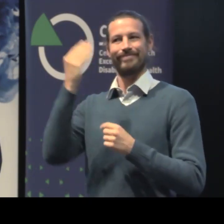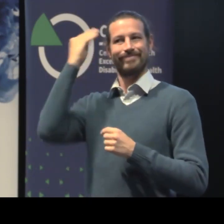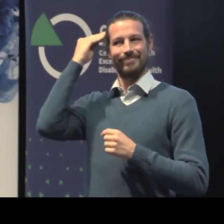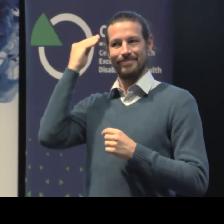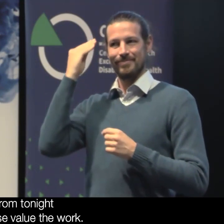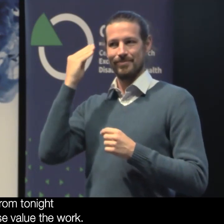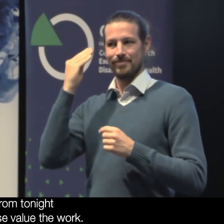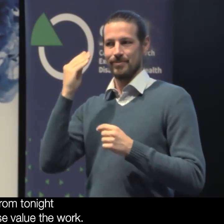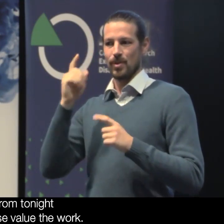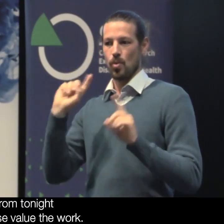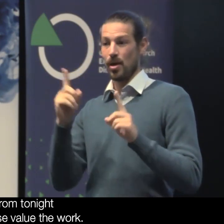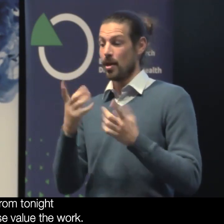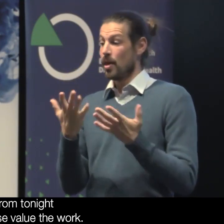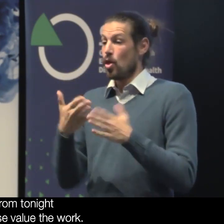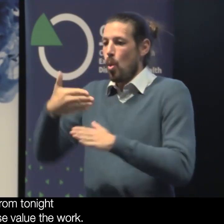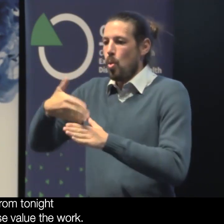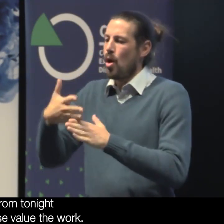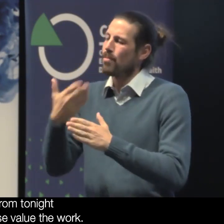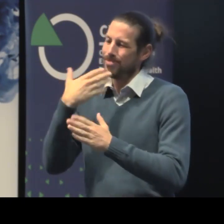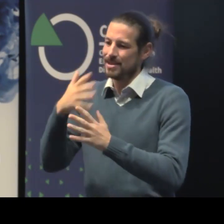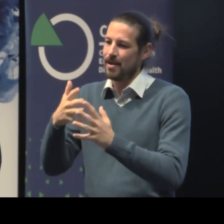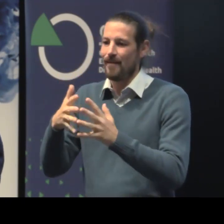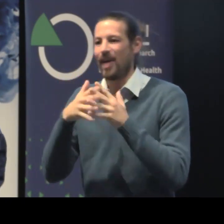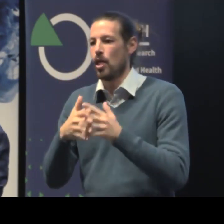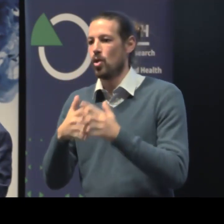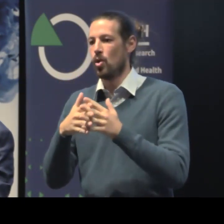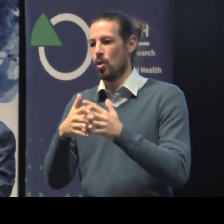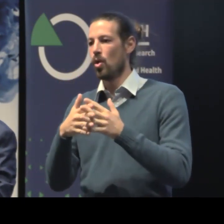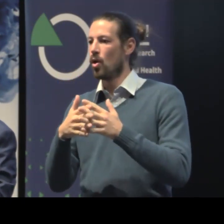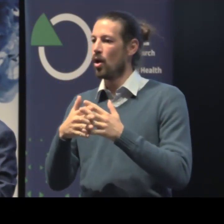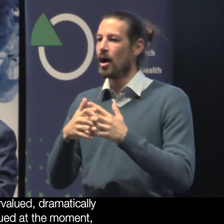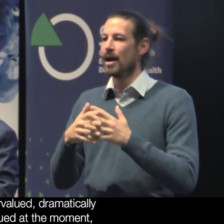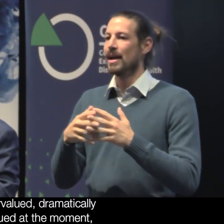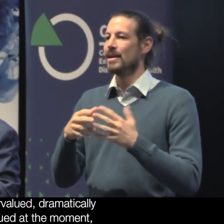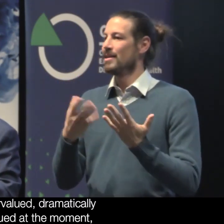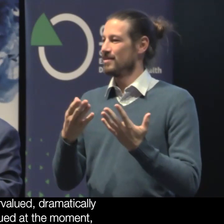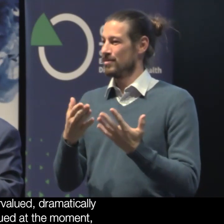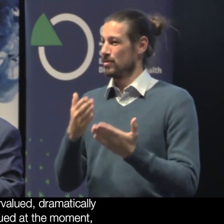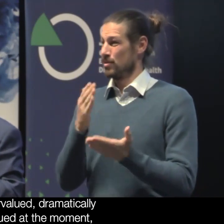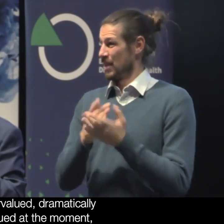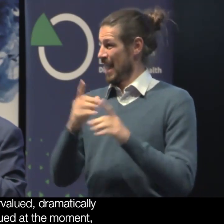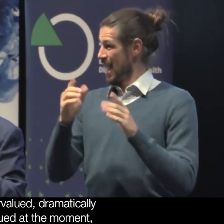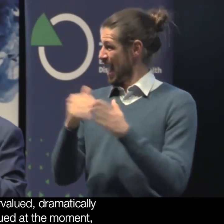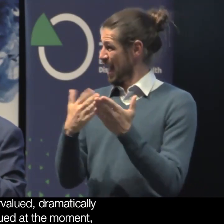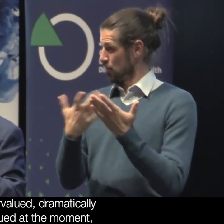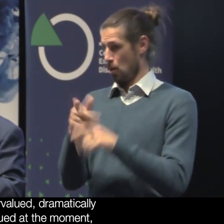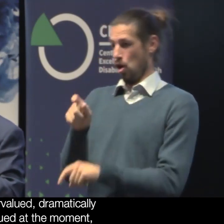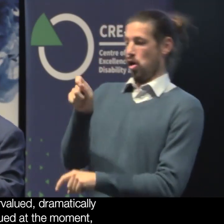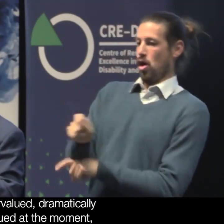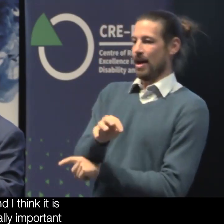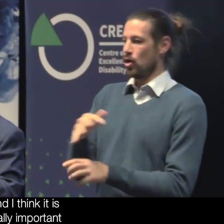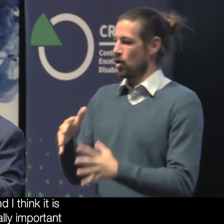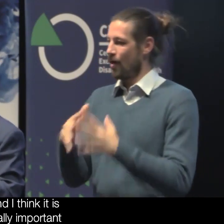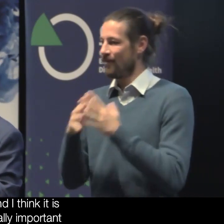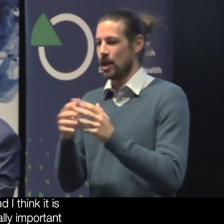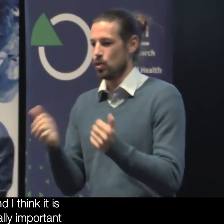tonight is, please value the work. It is incredibly valued. It is undervalued, dramatically undervalued at the moment, dramatically undervalued. And